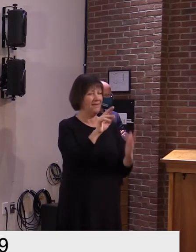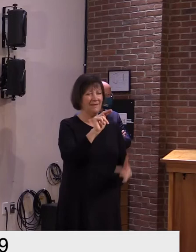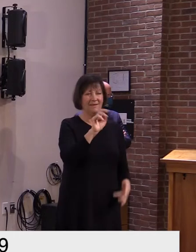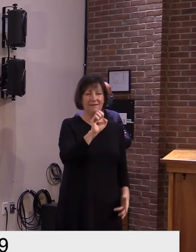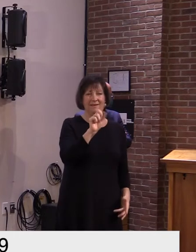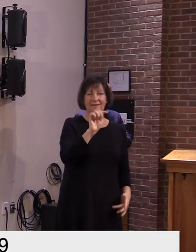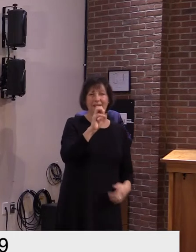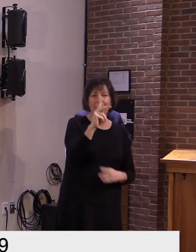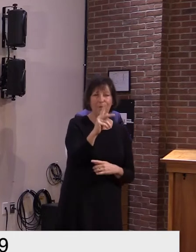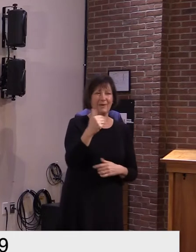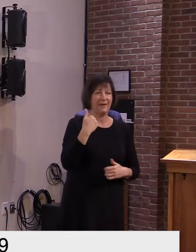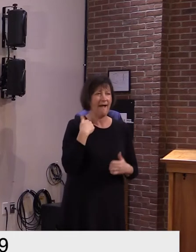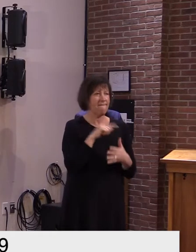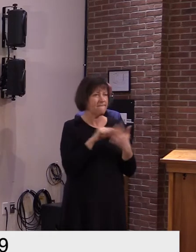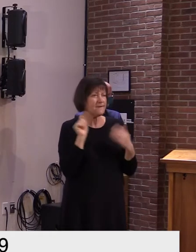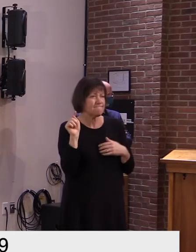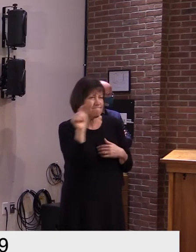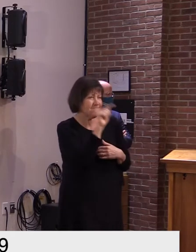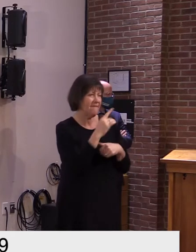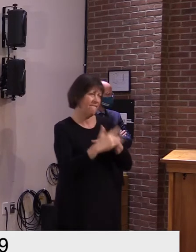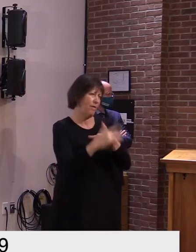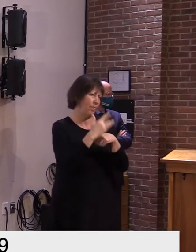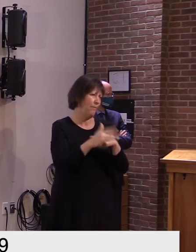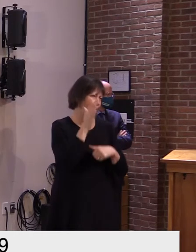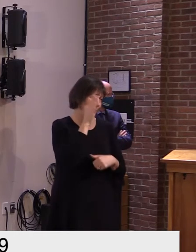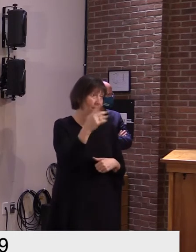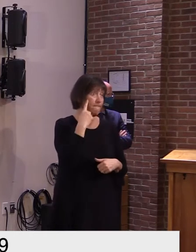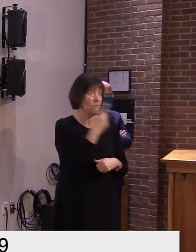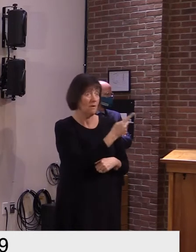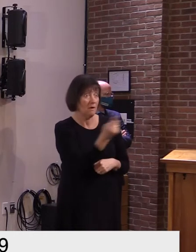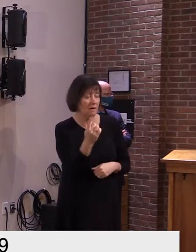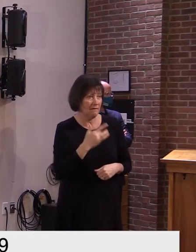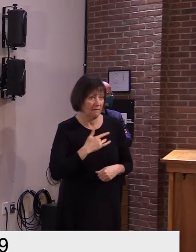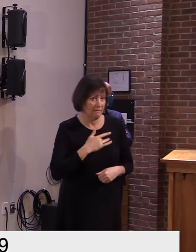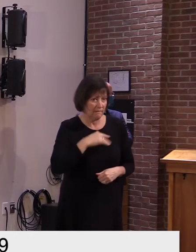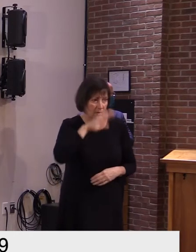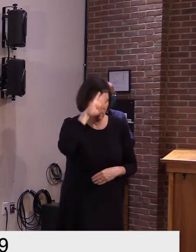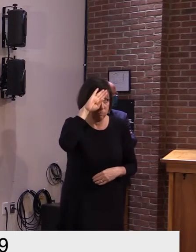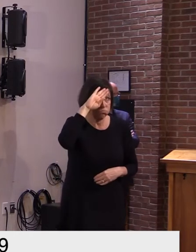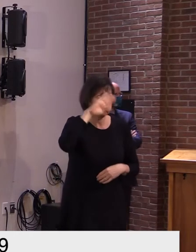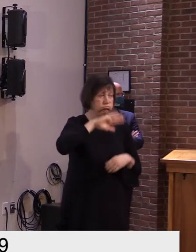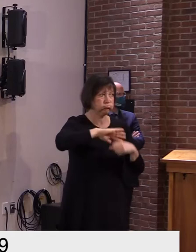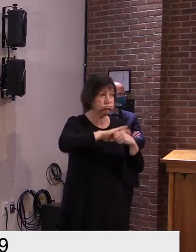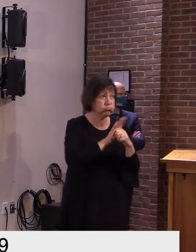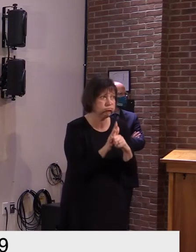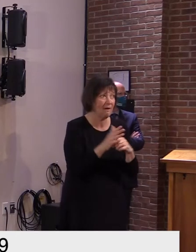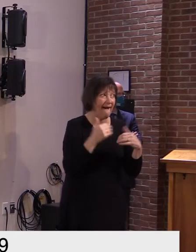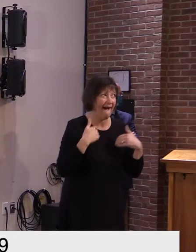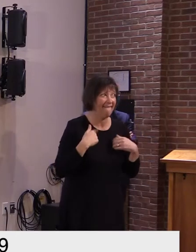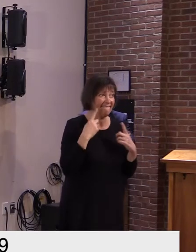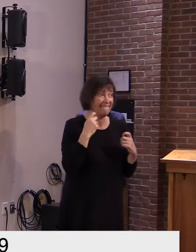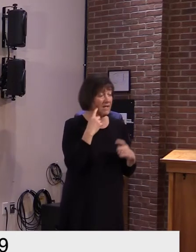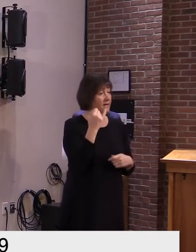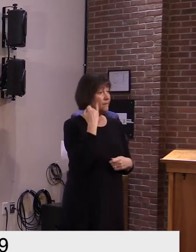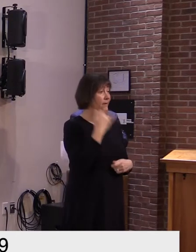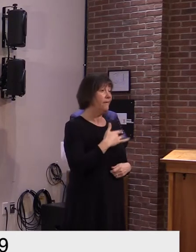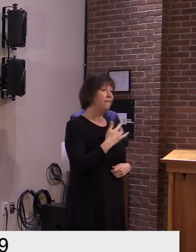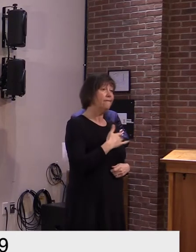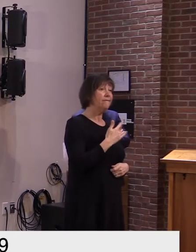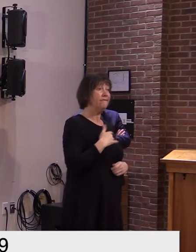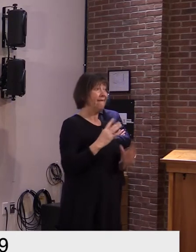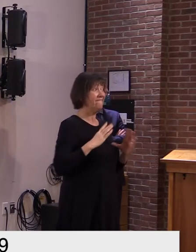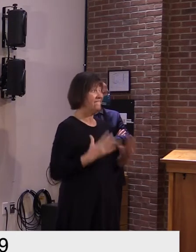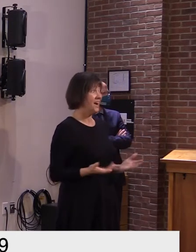facilities that there are testing for those with symptoms. But asymptomatic testing,